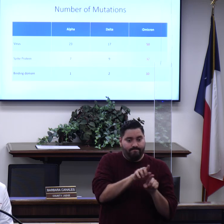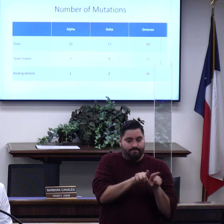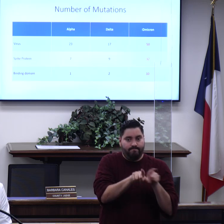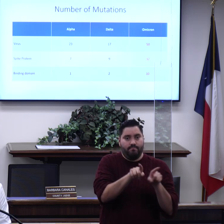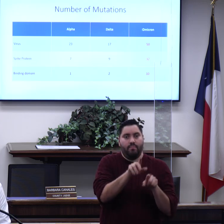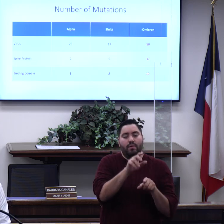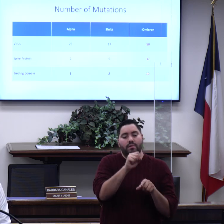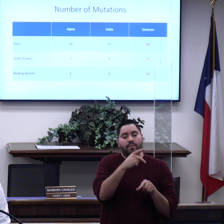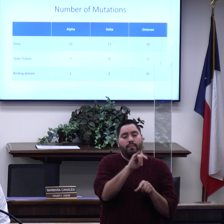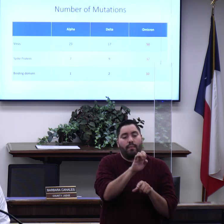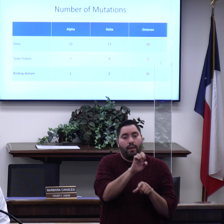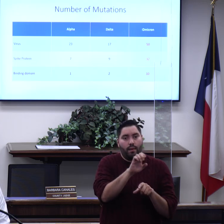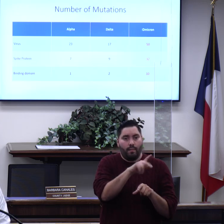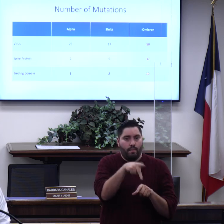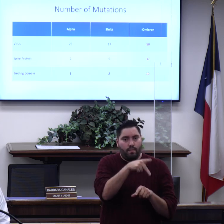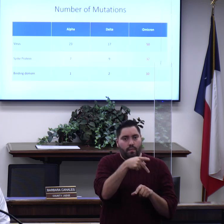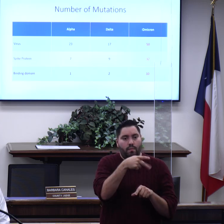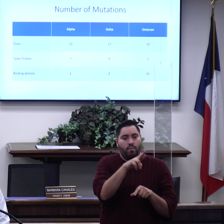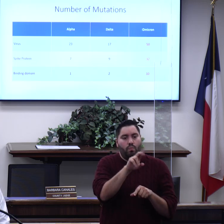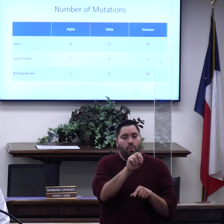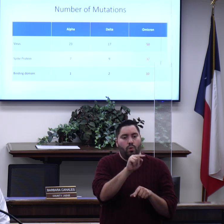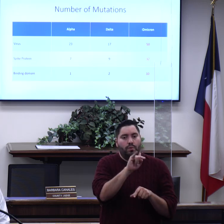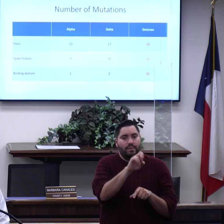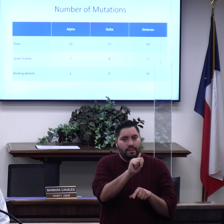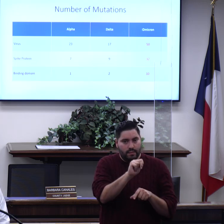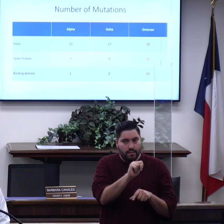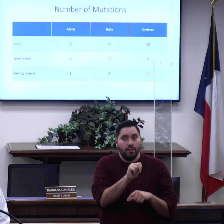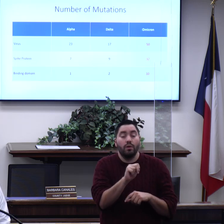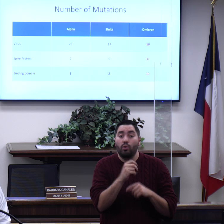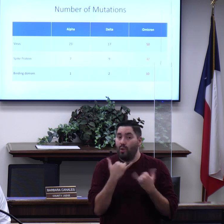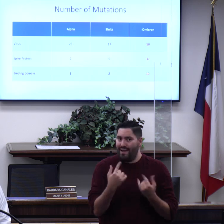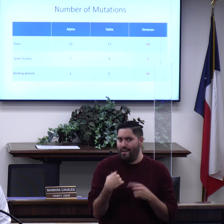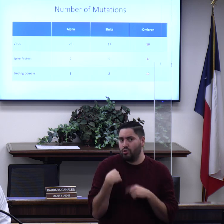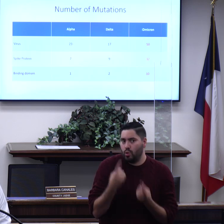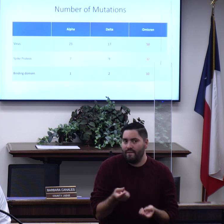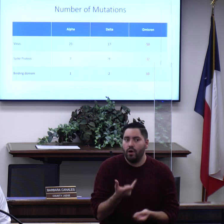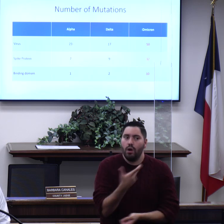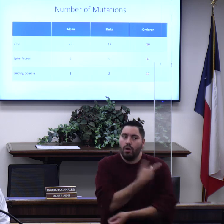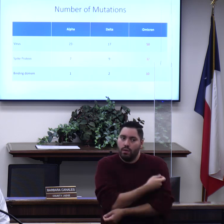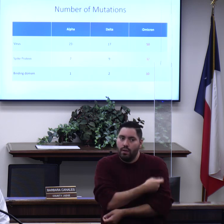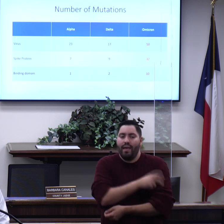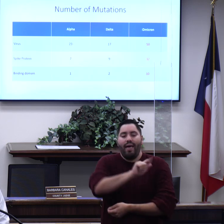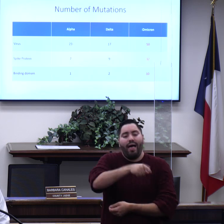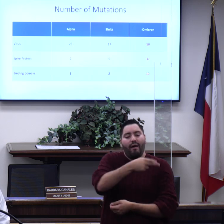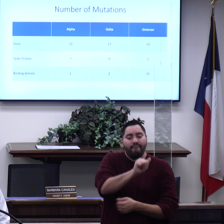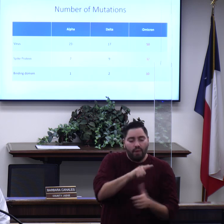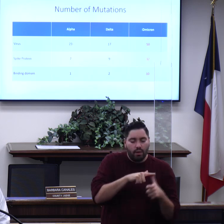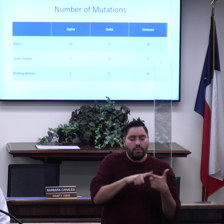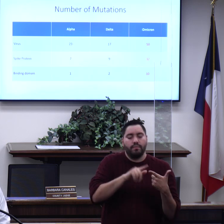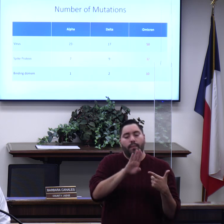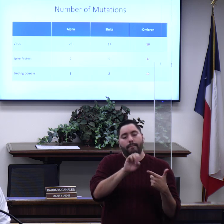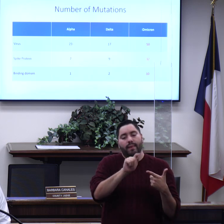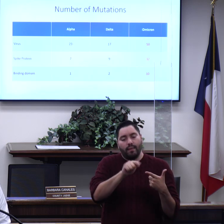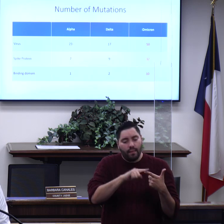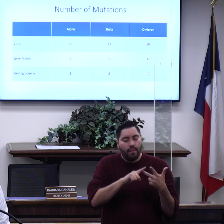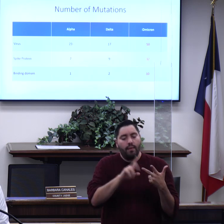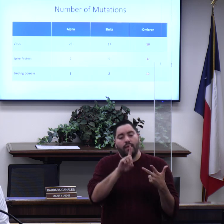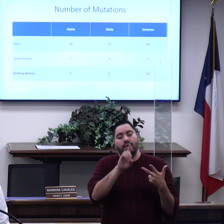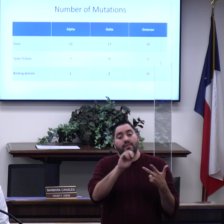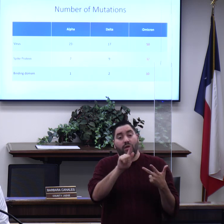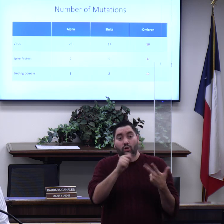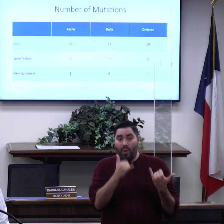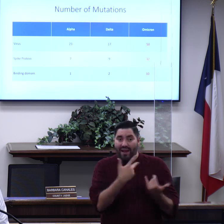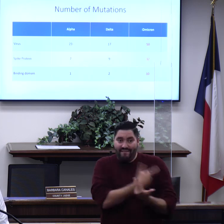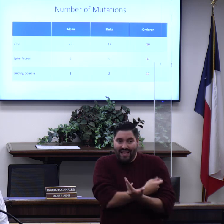the vaccines seem to work against all the variants, alpha, beta, delta, so far. But remember, these vaccines